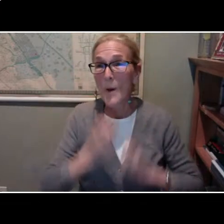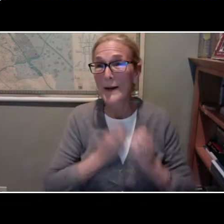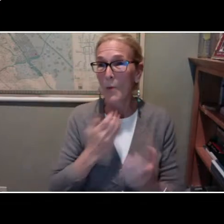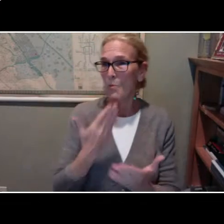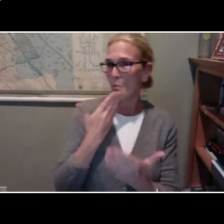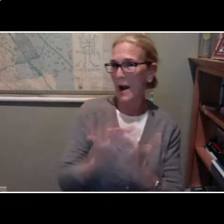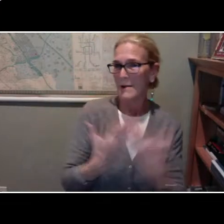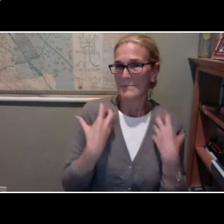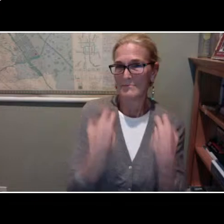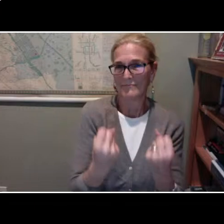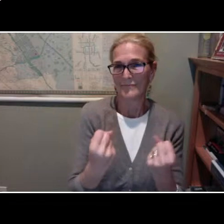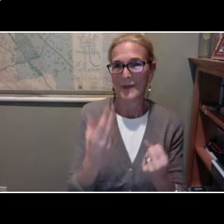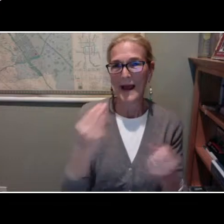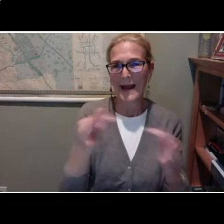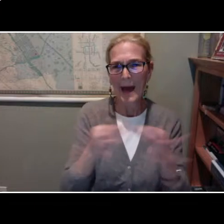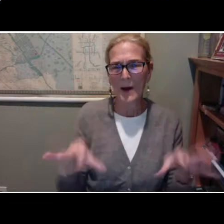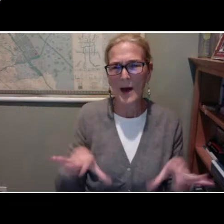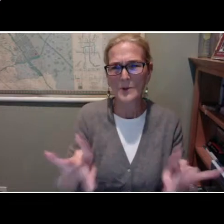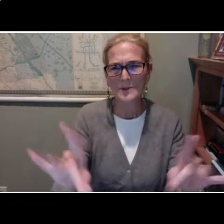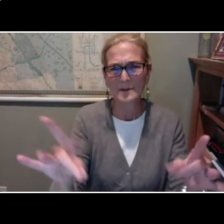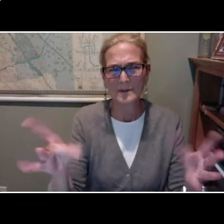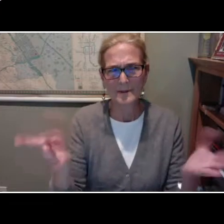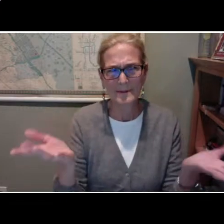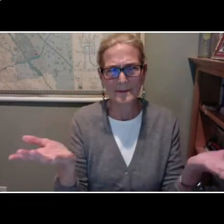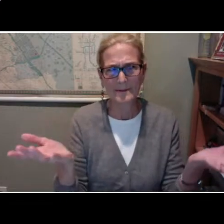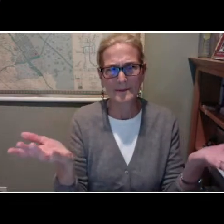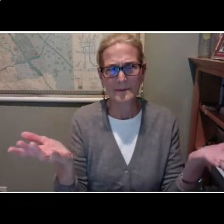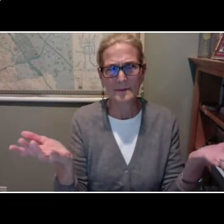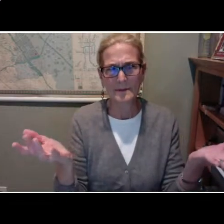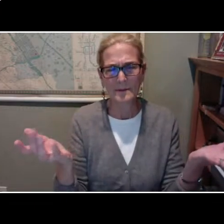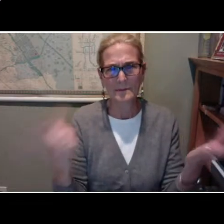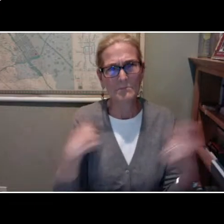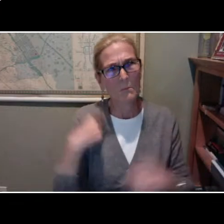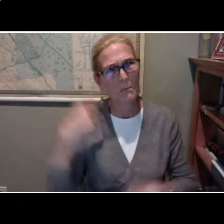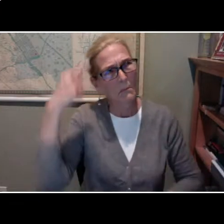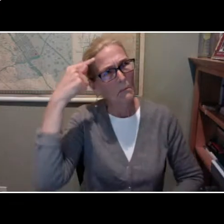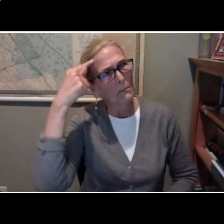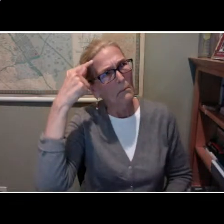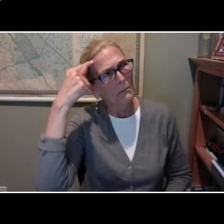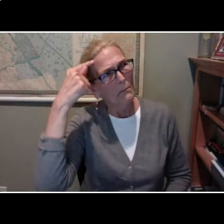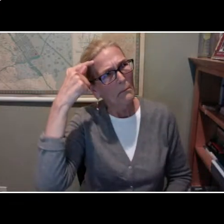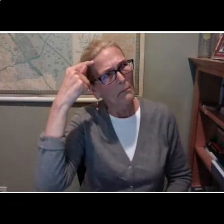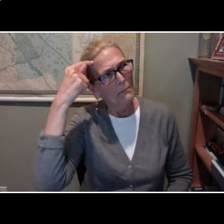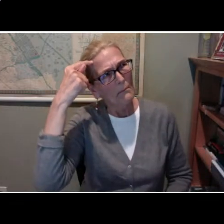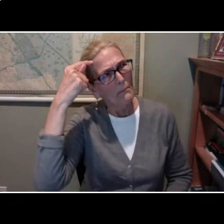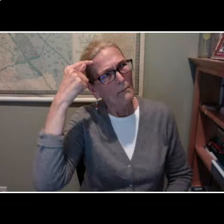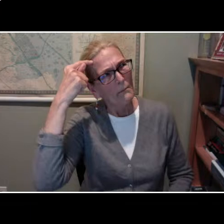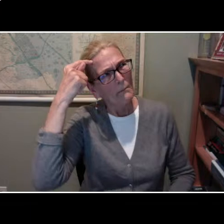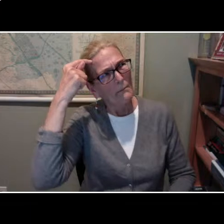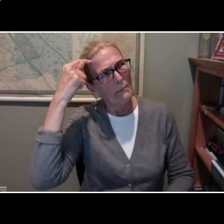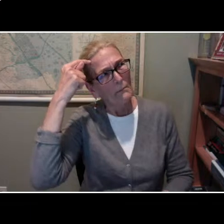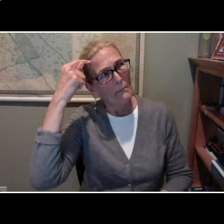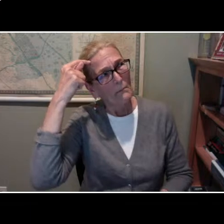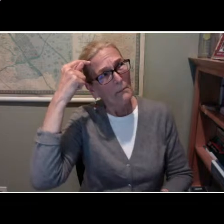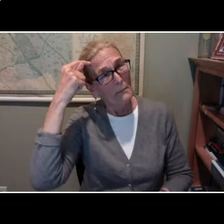Deaf-friendly play groups every day for social emotional wellness or language acquisition.